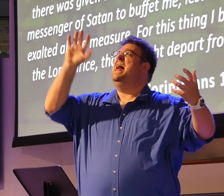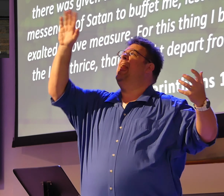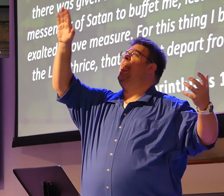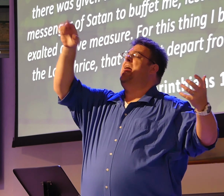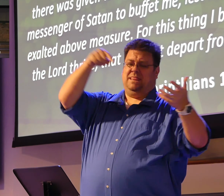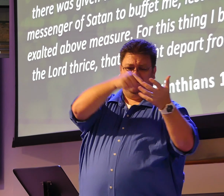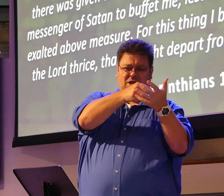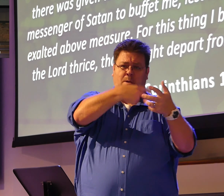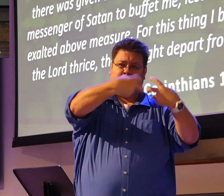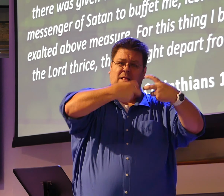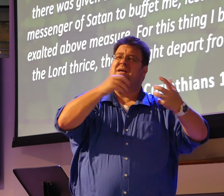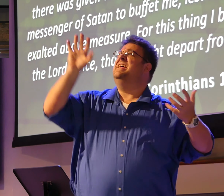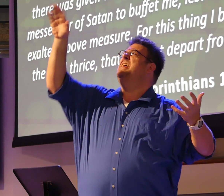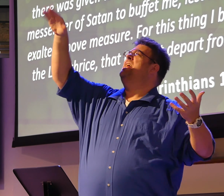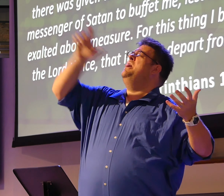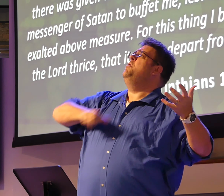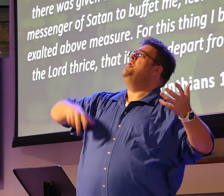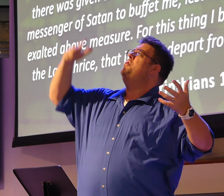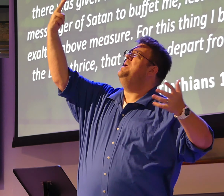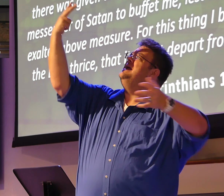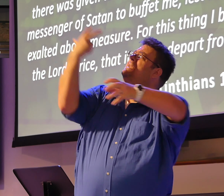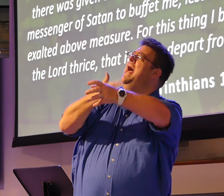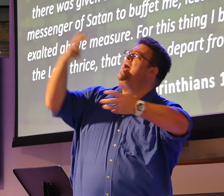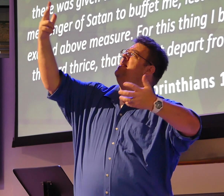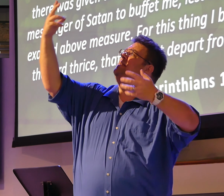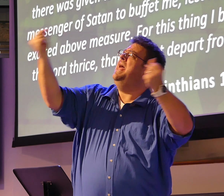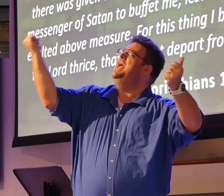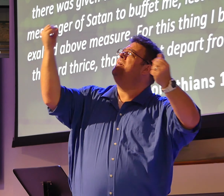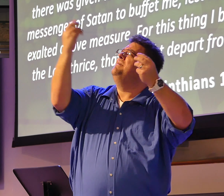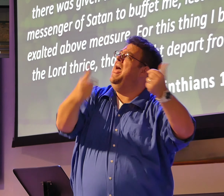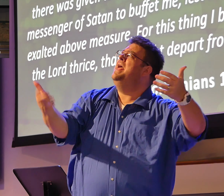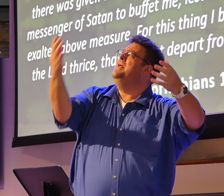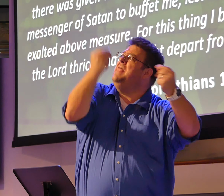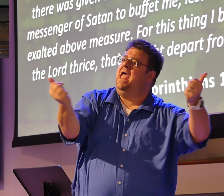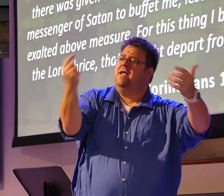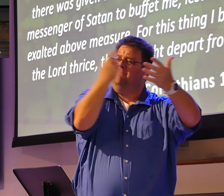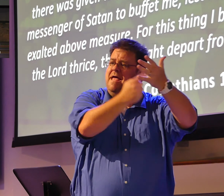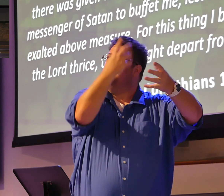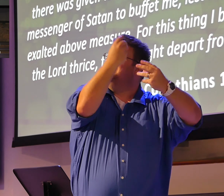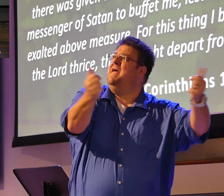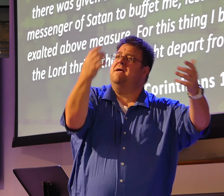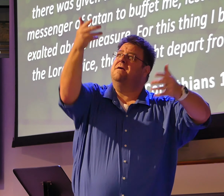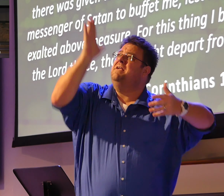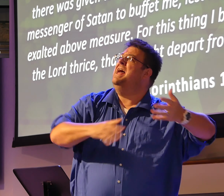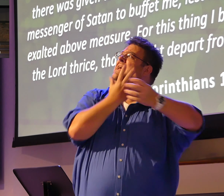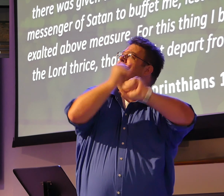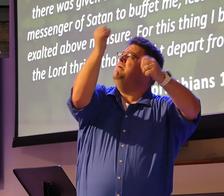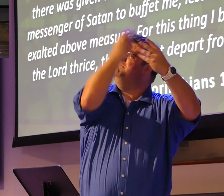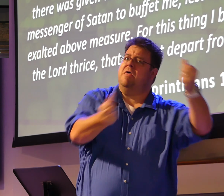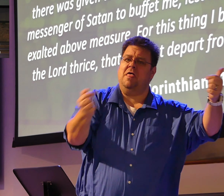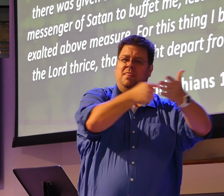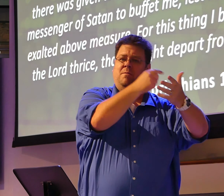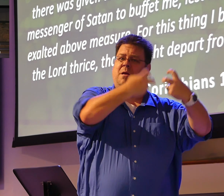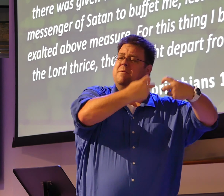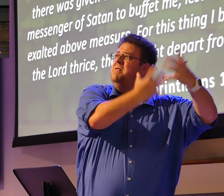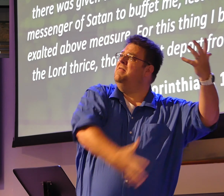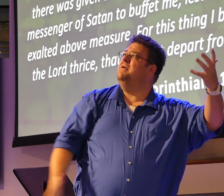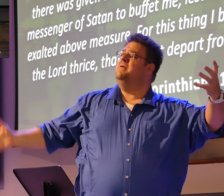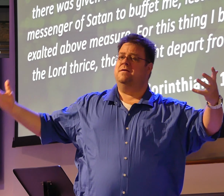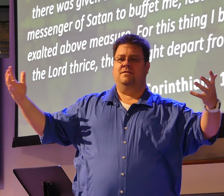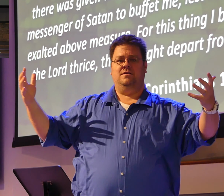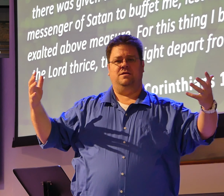i besought in other words for this thing i prayed to the lord three times that it might depart from me god deliver me god deliver me god deliver